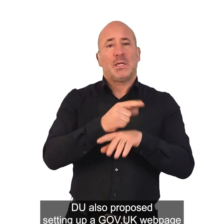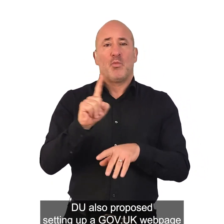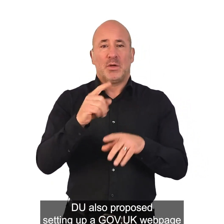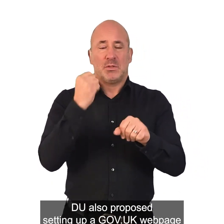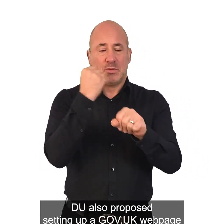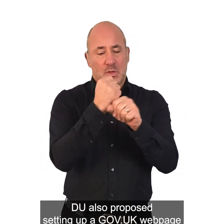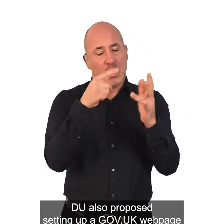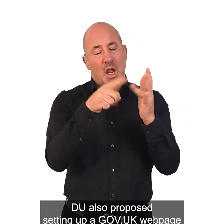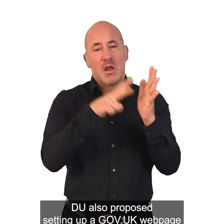gov.uk webpage